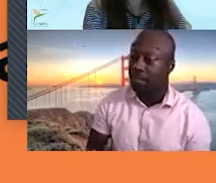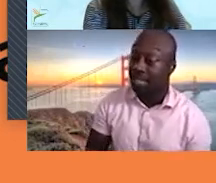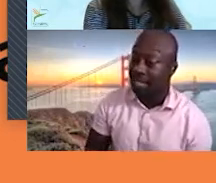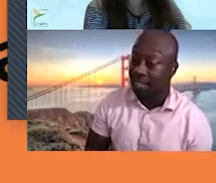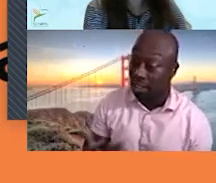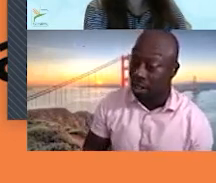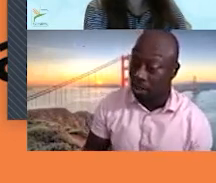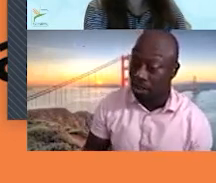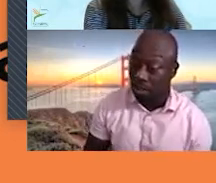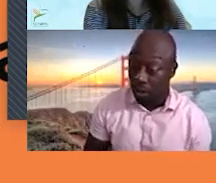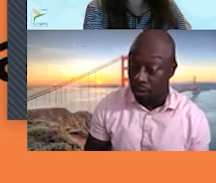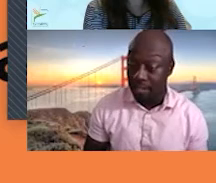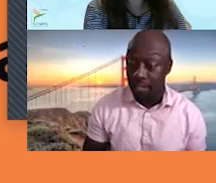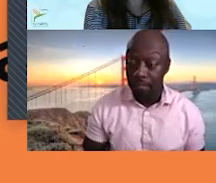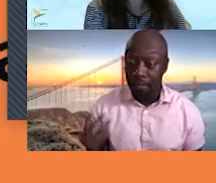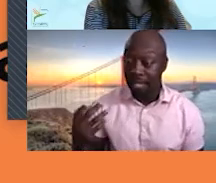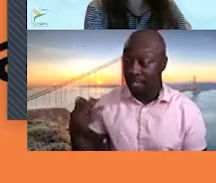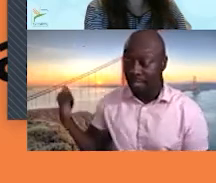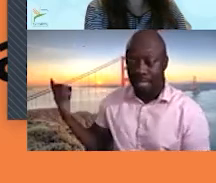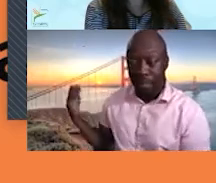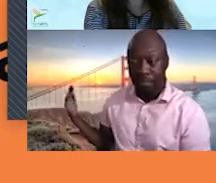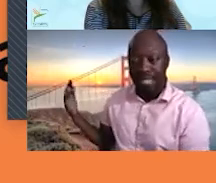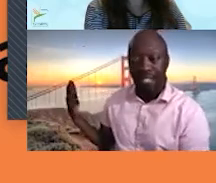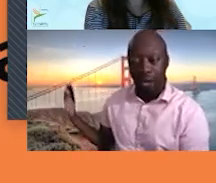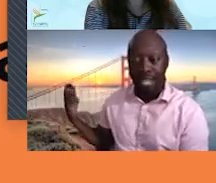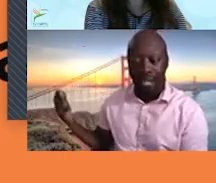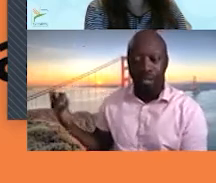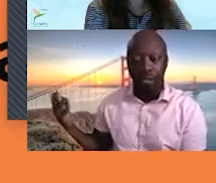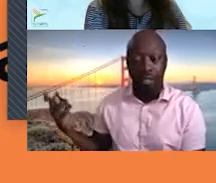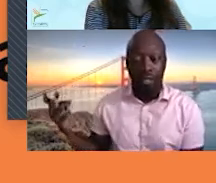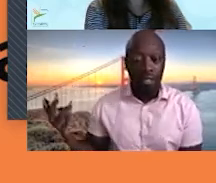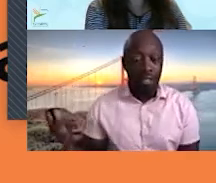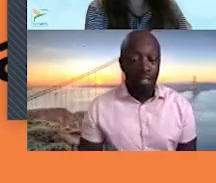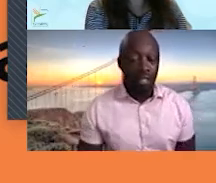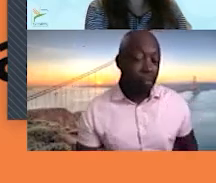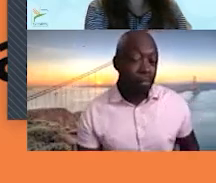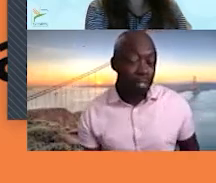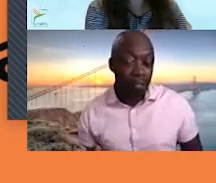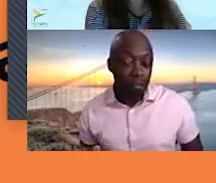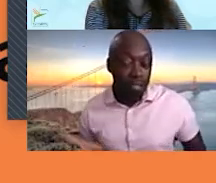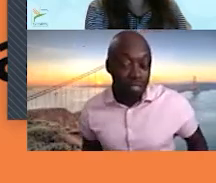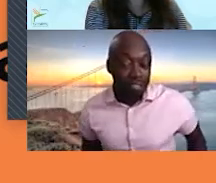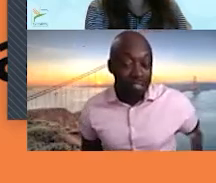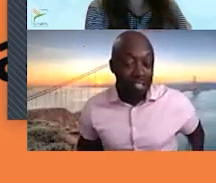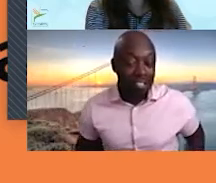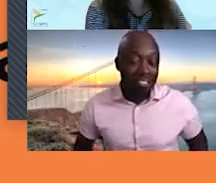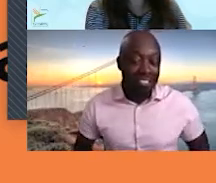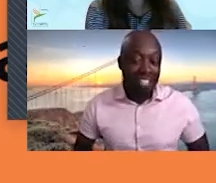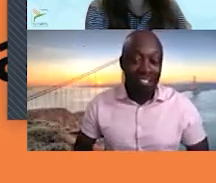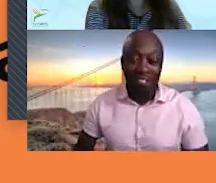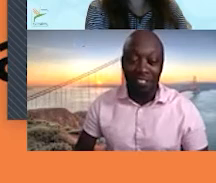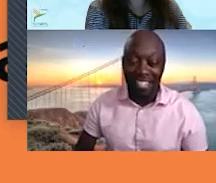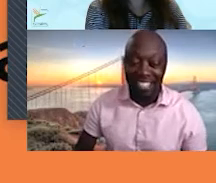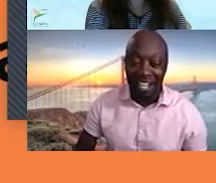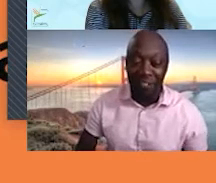them to no often by, let's say, people saying no in the household. So that might be tough with